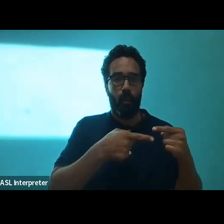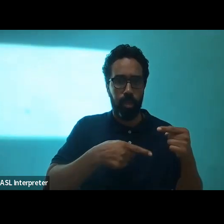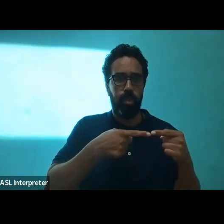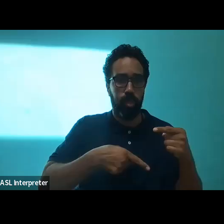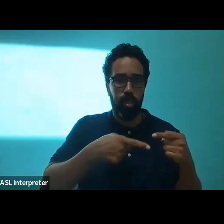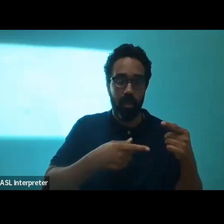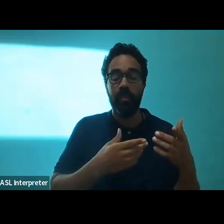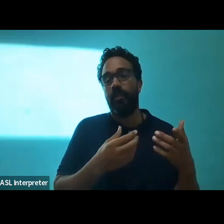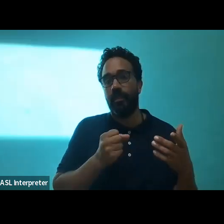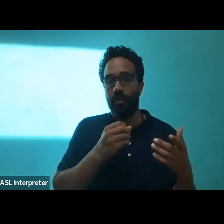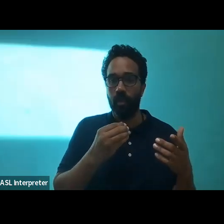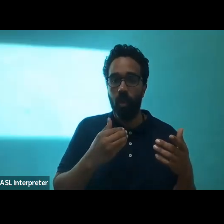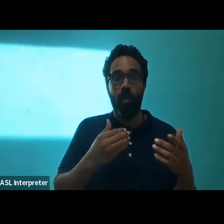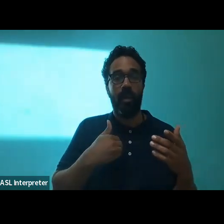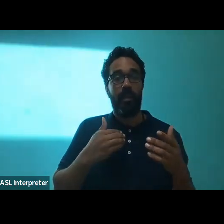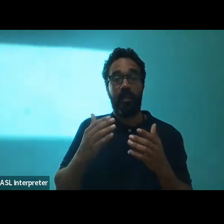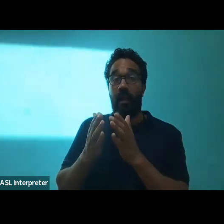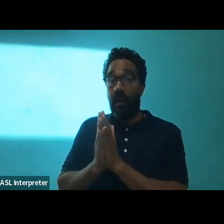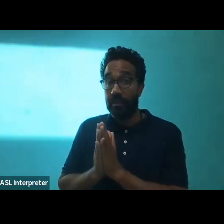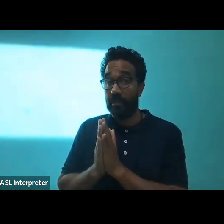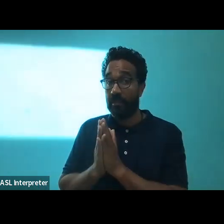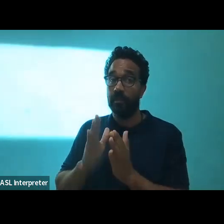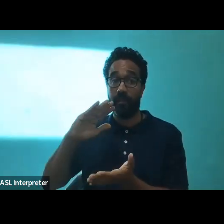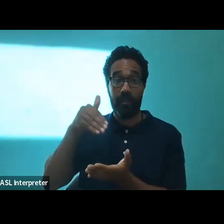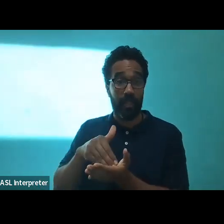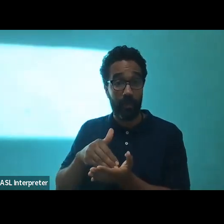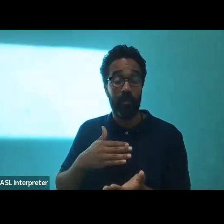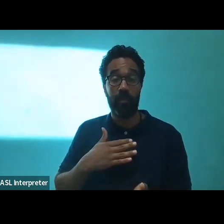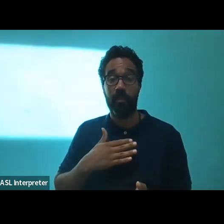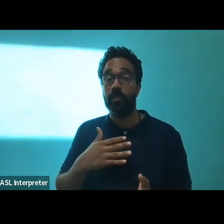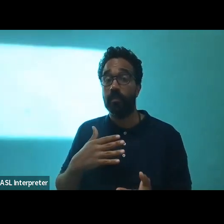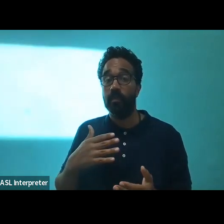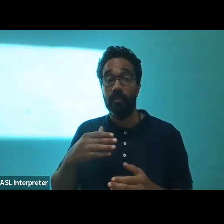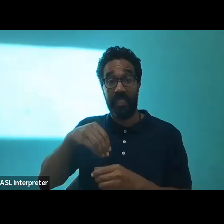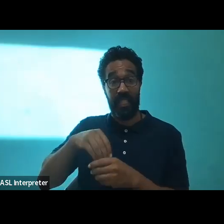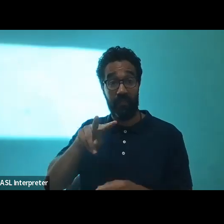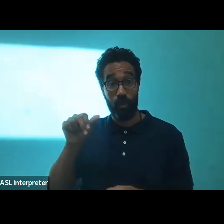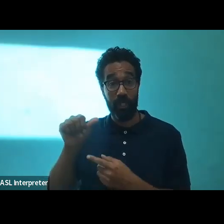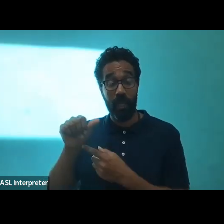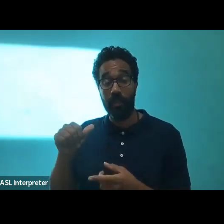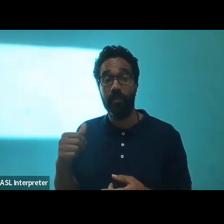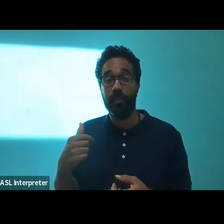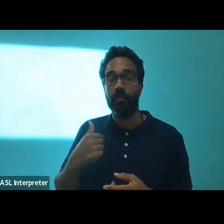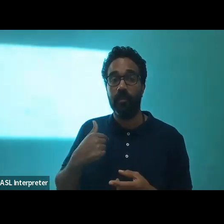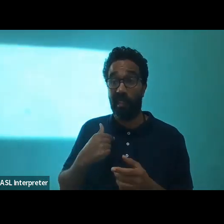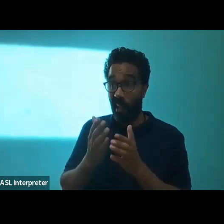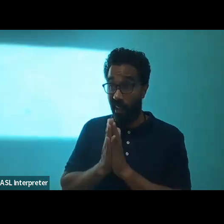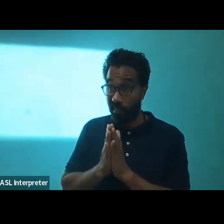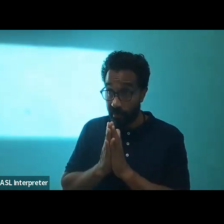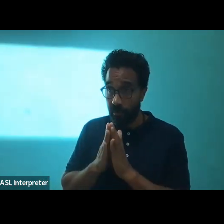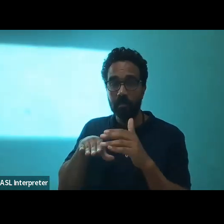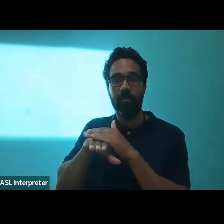unstable. So the center that is closest to me is in Lynchburg, Virginia. So I am talking to you from